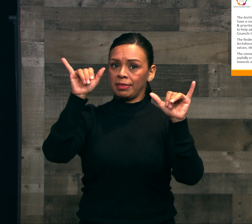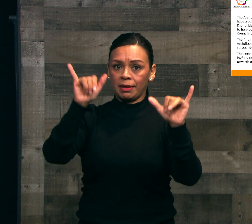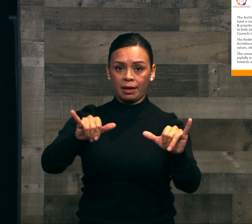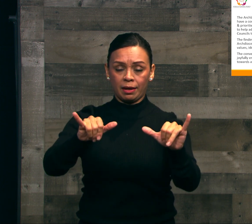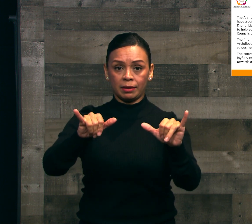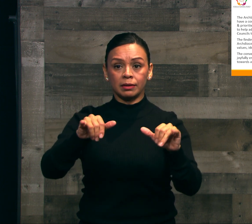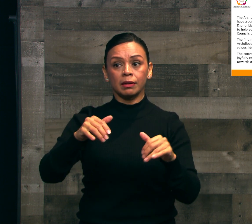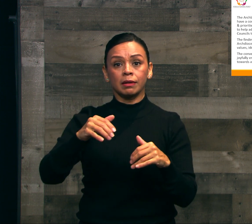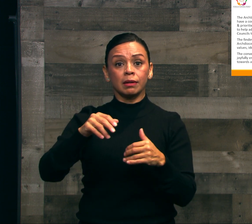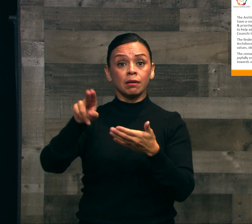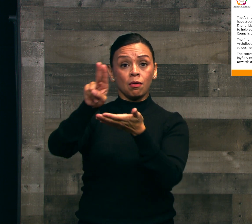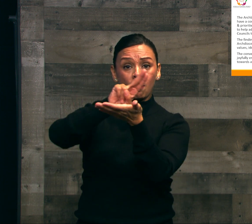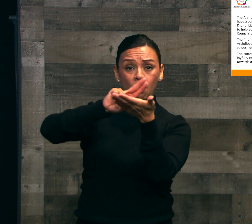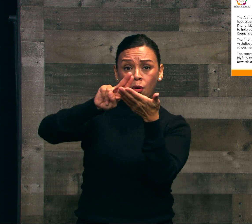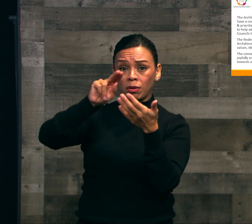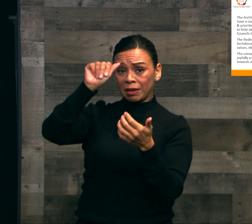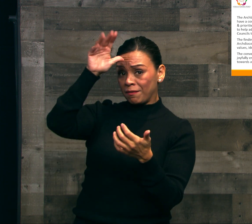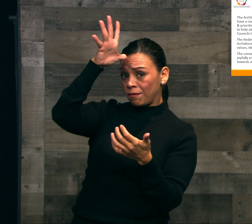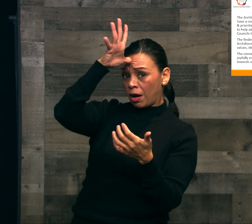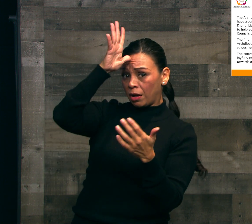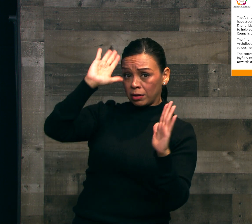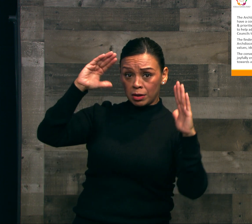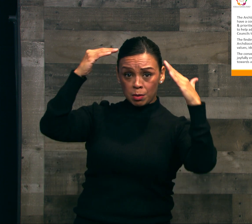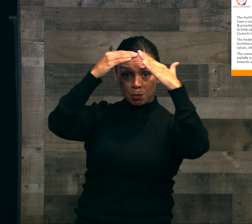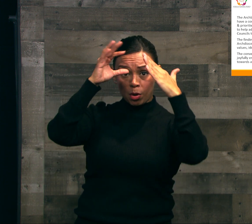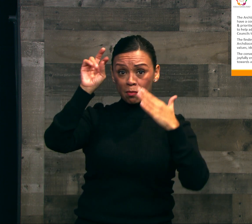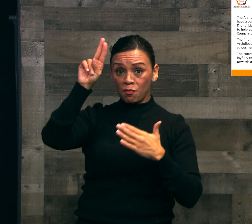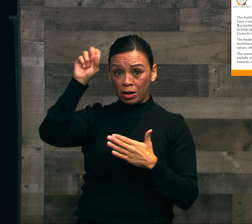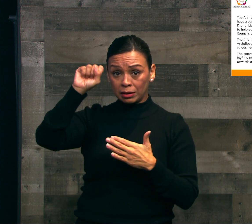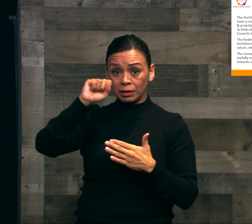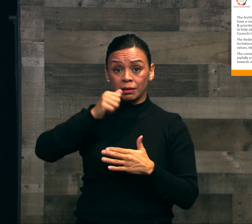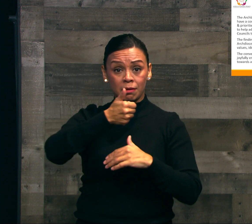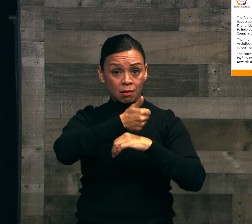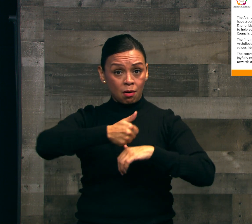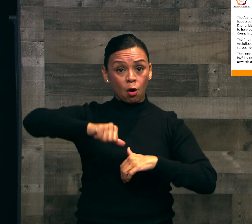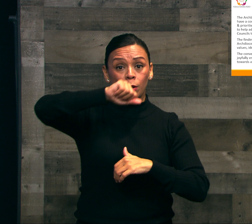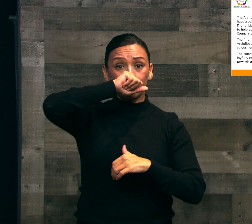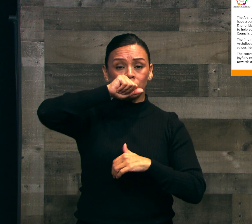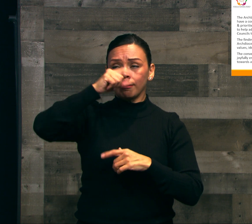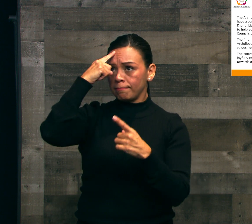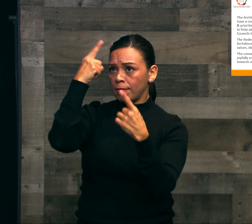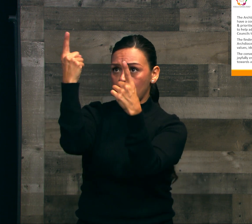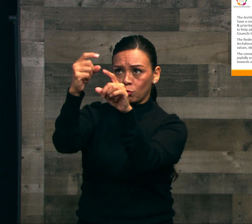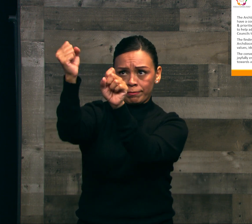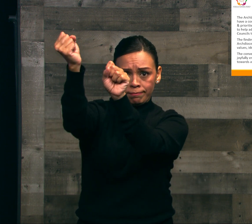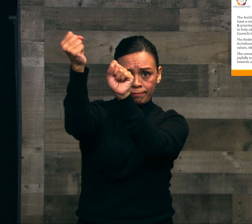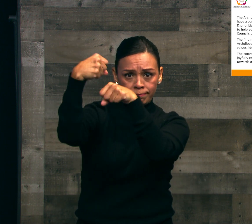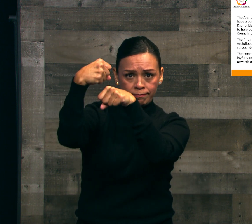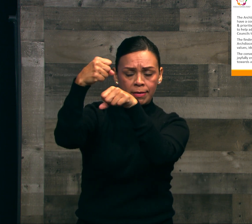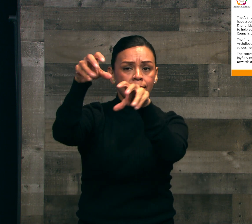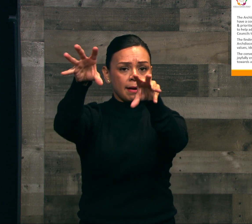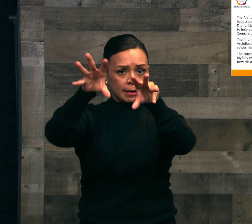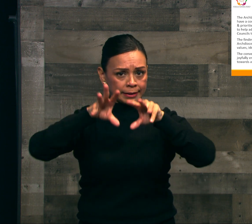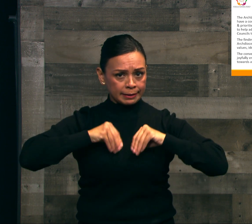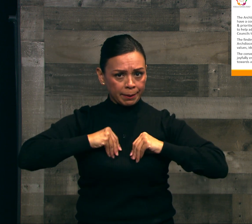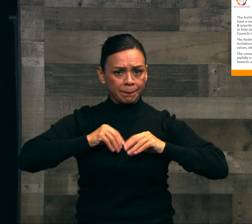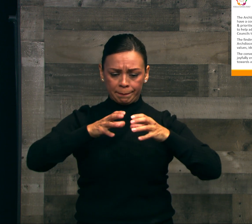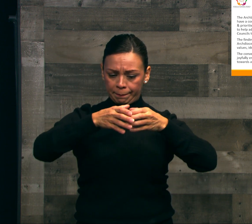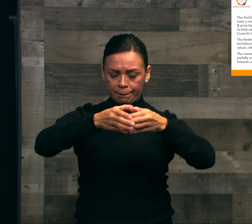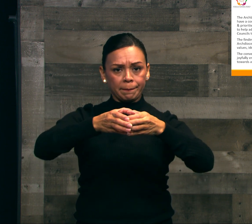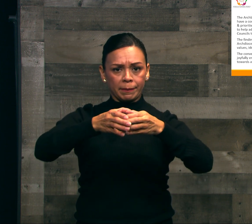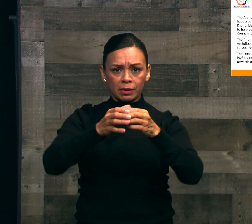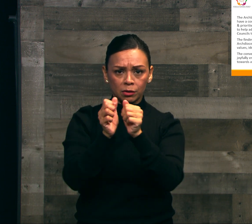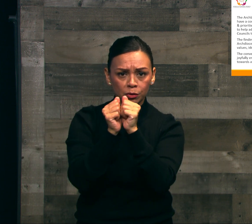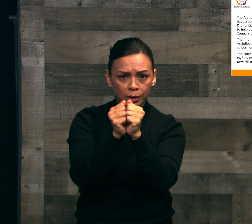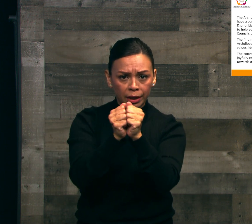has made that clear for us, and our Archbishop is clearly on board with that idea. he embraces that